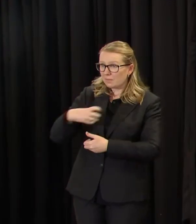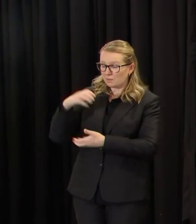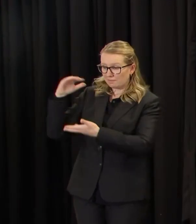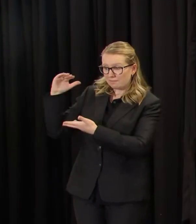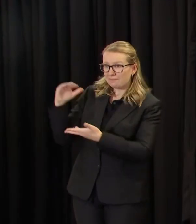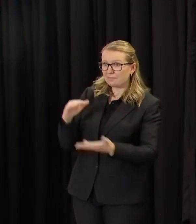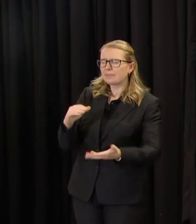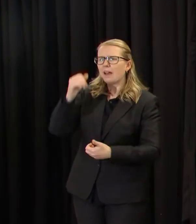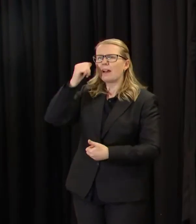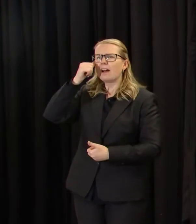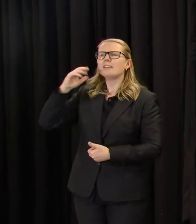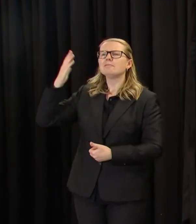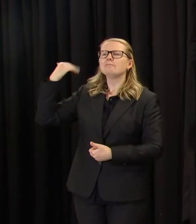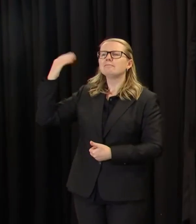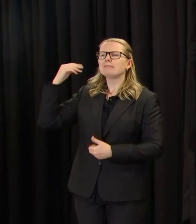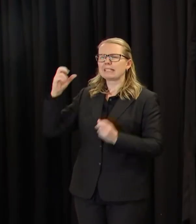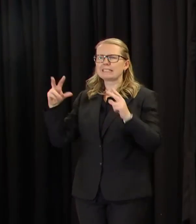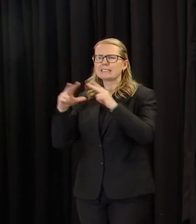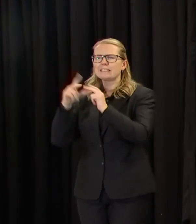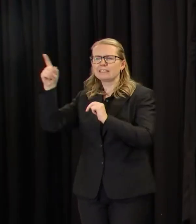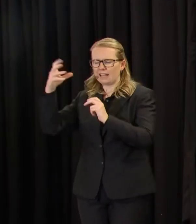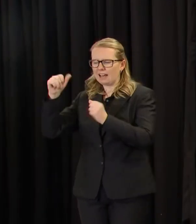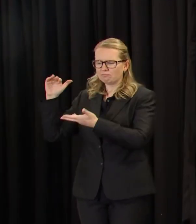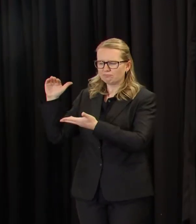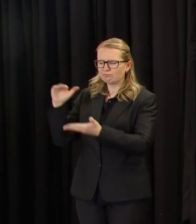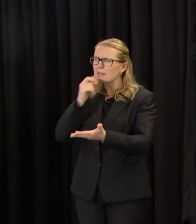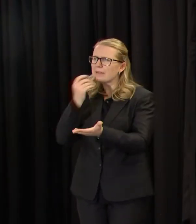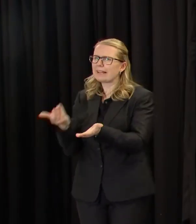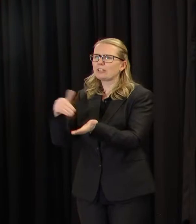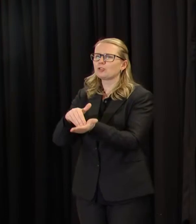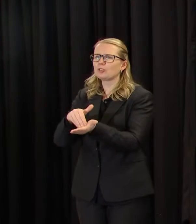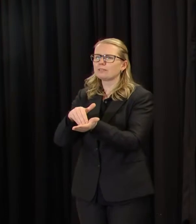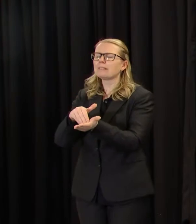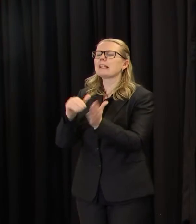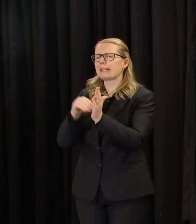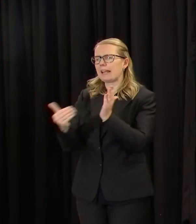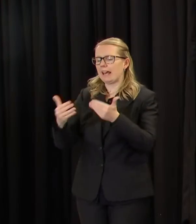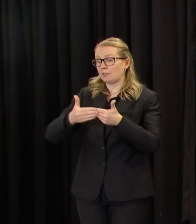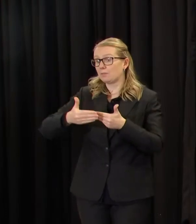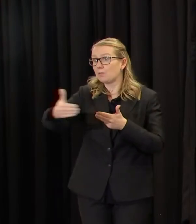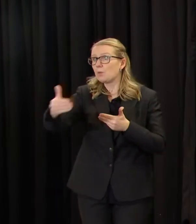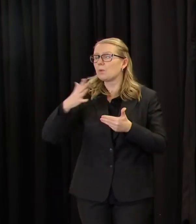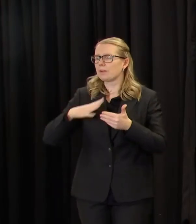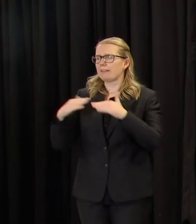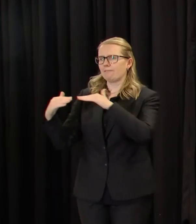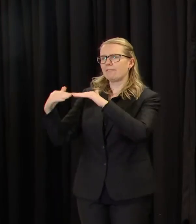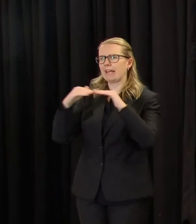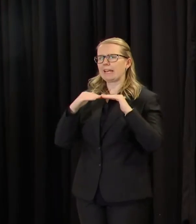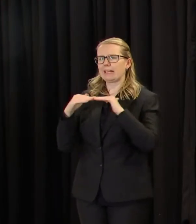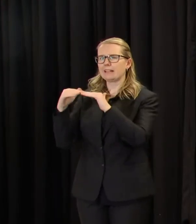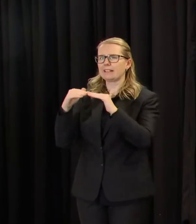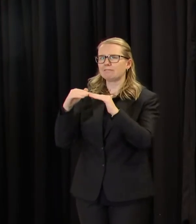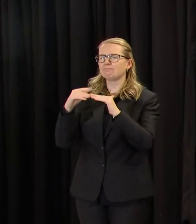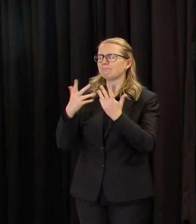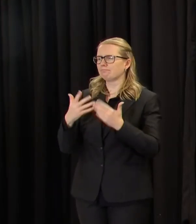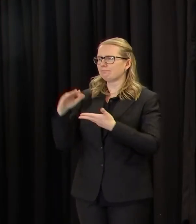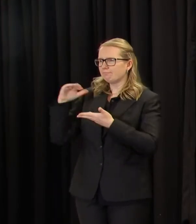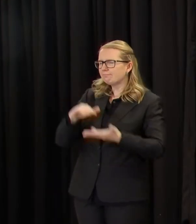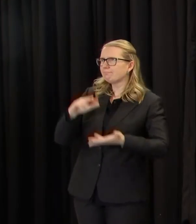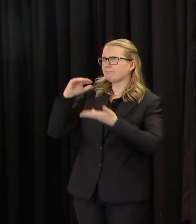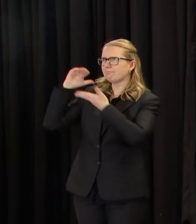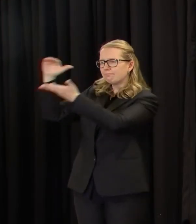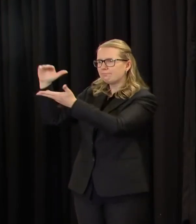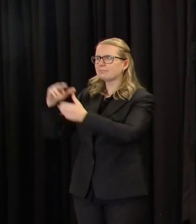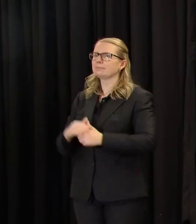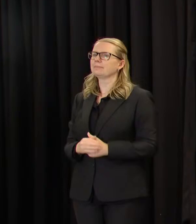for Sydney, fair enough, but now it's got to be equal. And I was very pleased that that commitment was given. With regards to that,